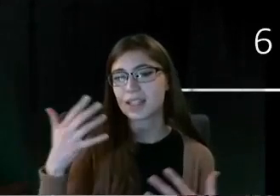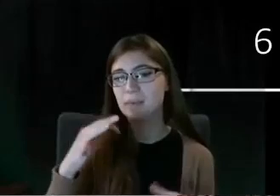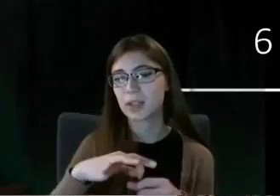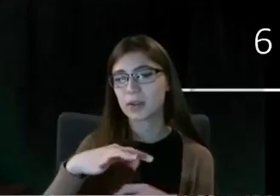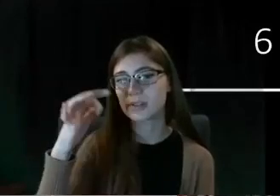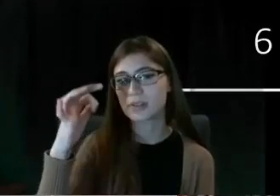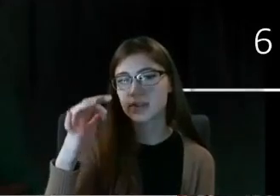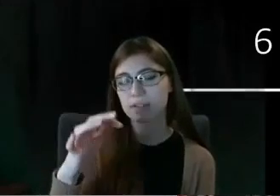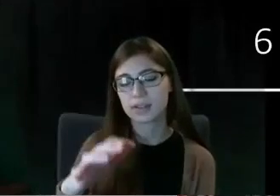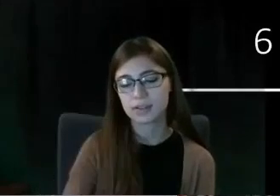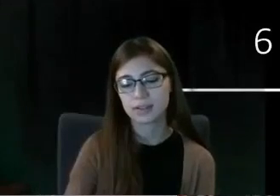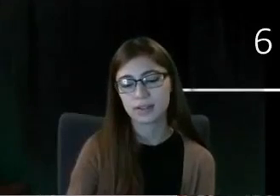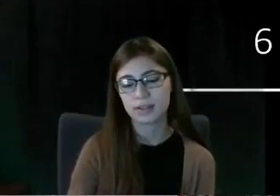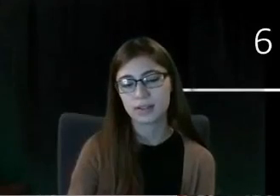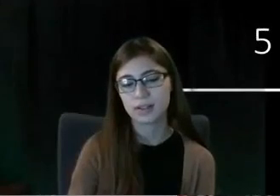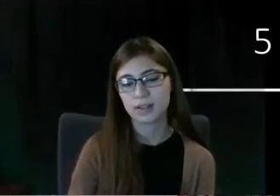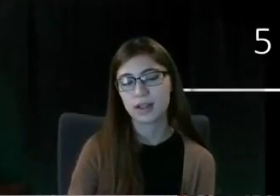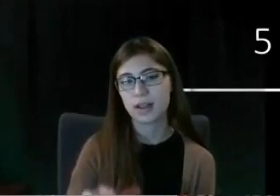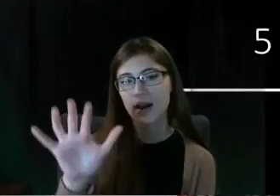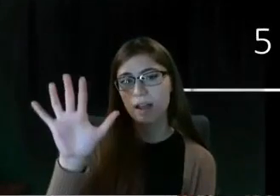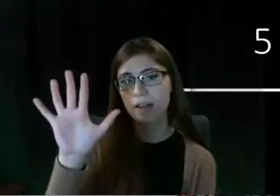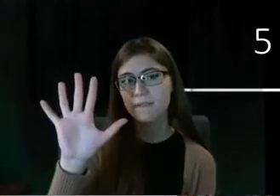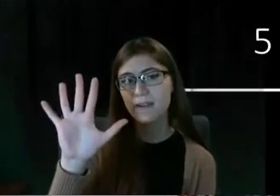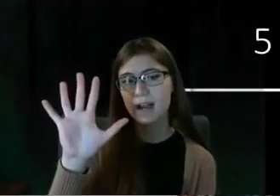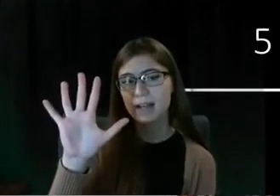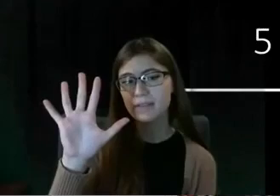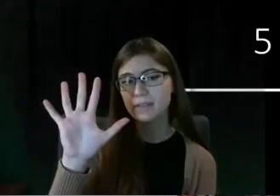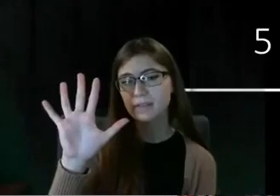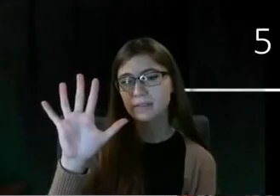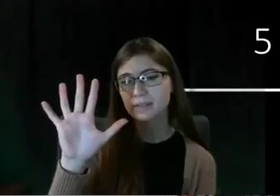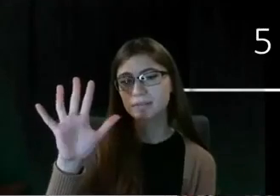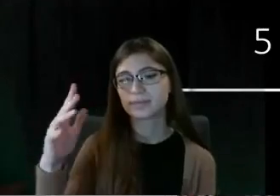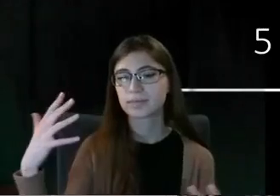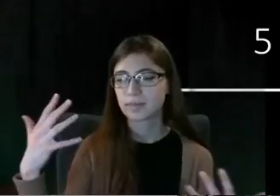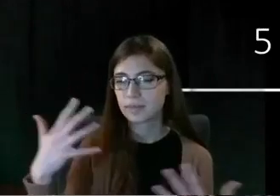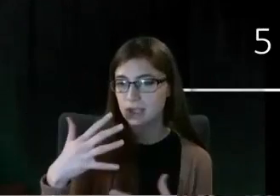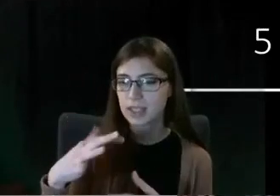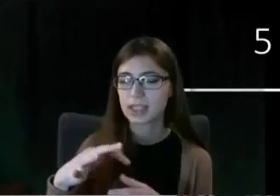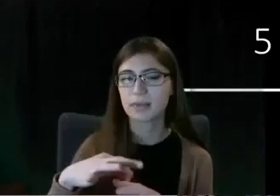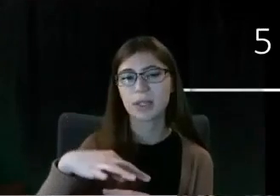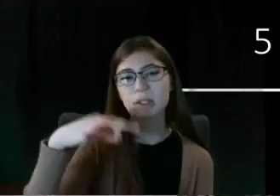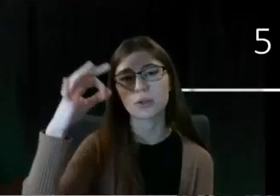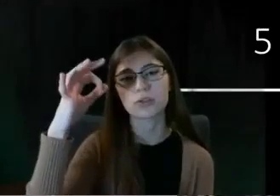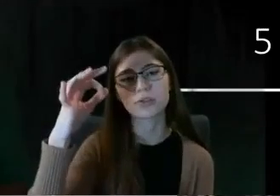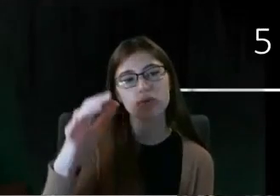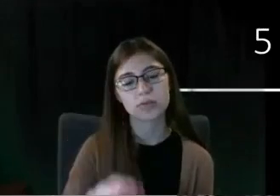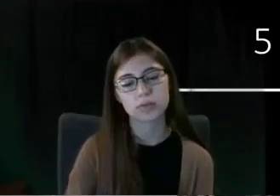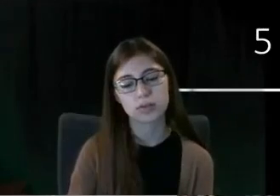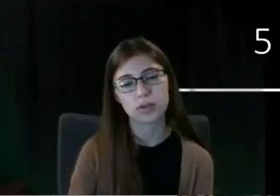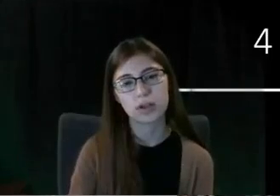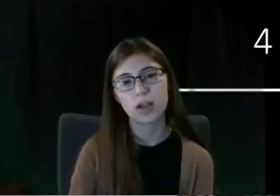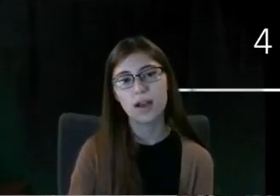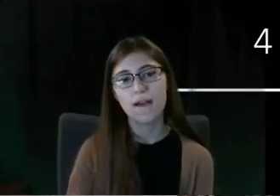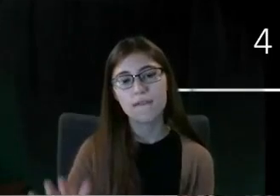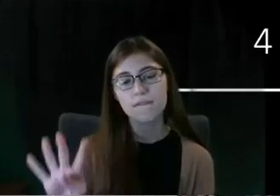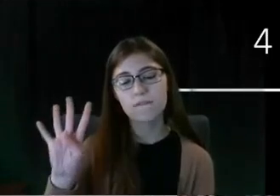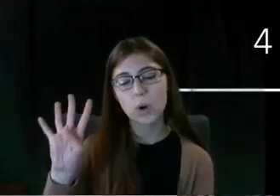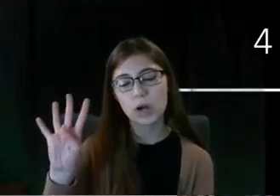timid ghosts. 5 timid ghosts. 4